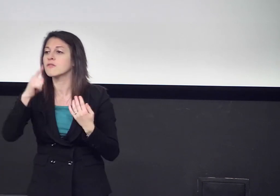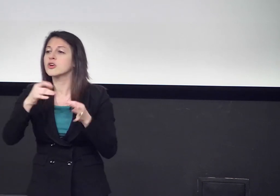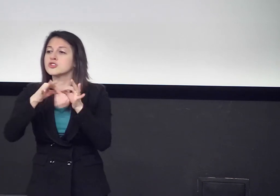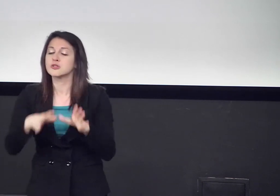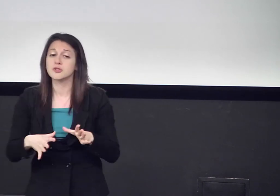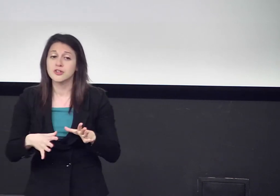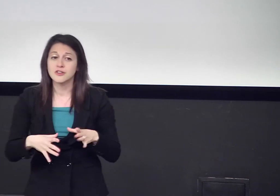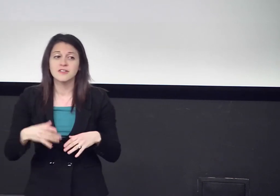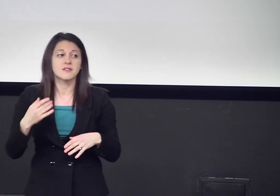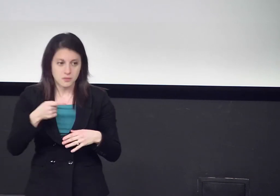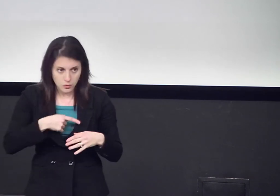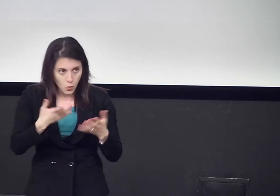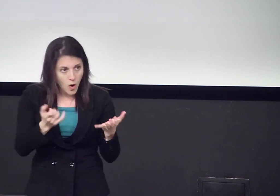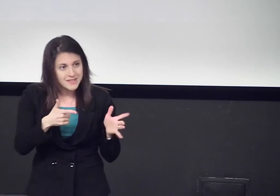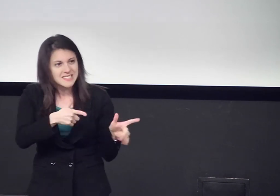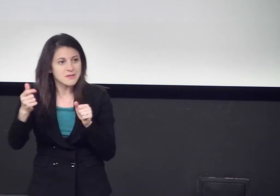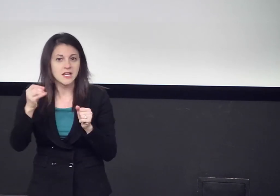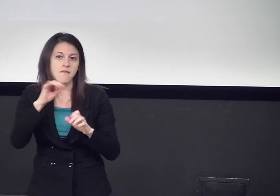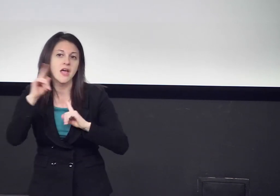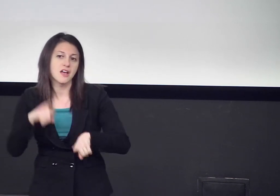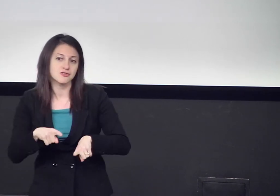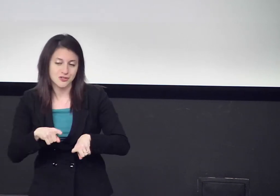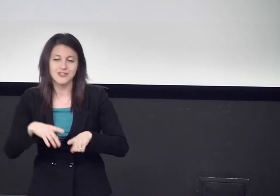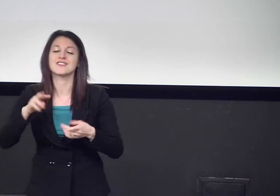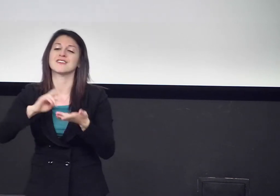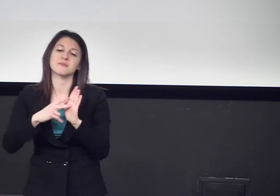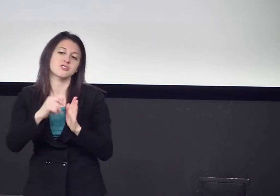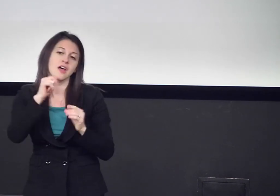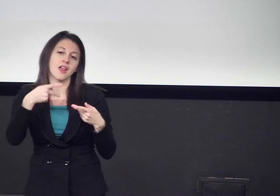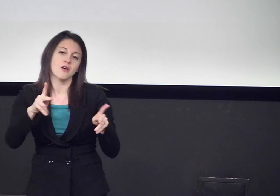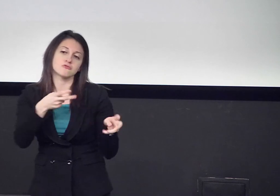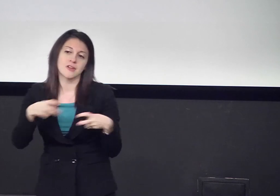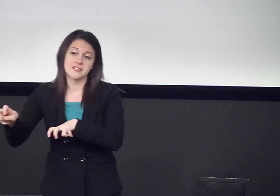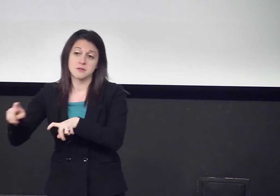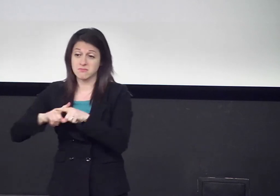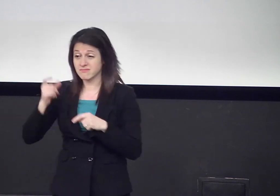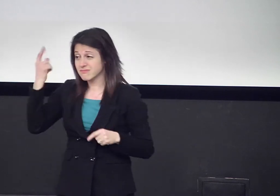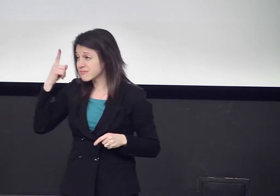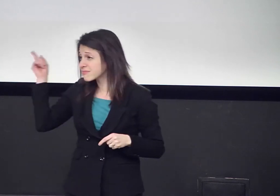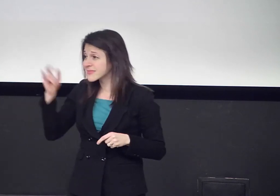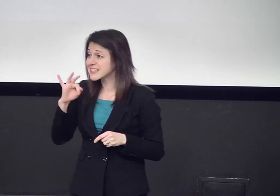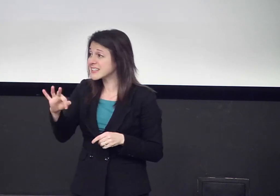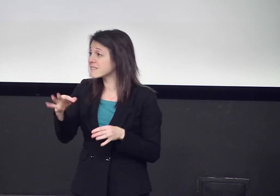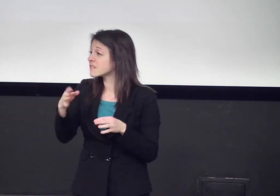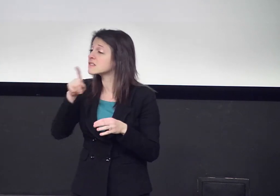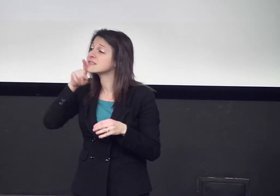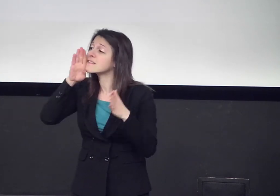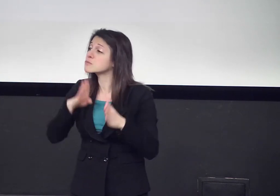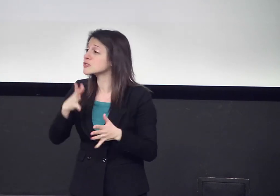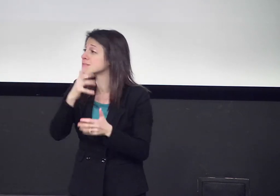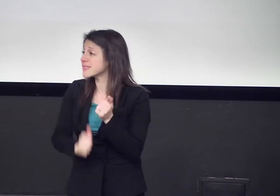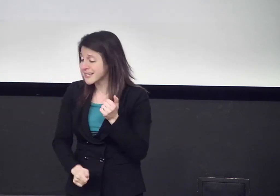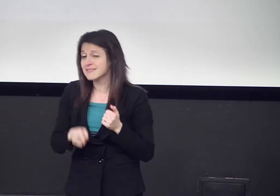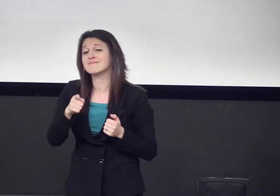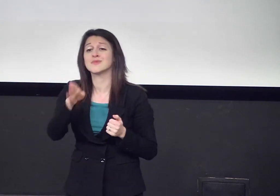especially in a line of calls that are within the queue. And so that's the reason why they want them to have a timely response and a timely